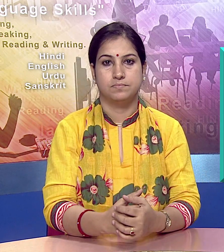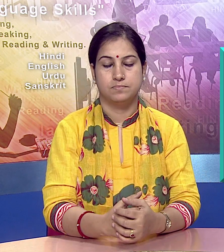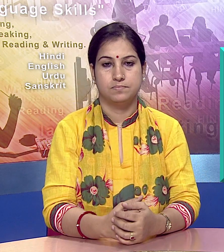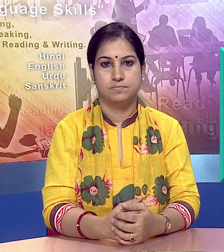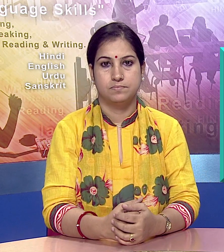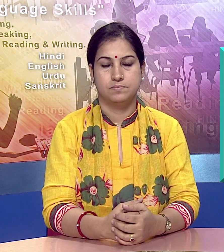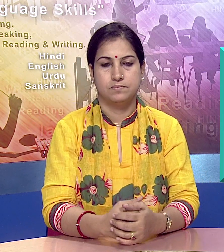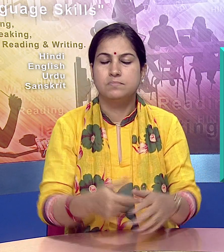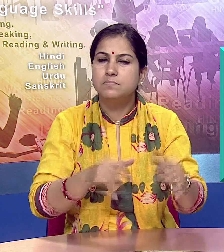What is stain?